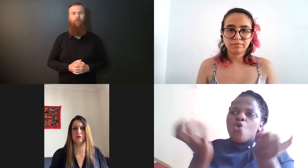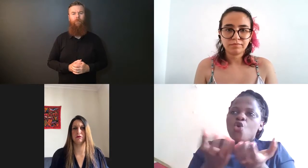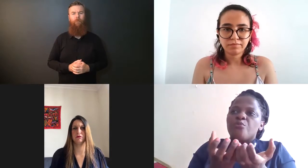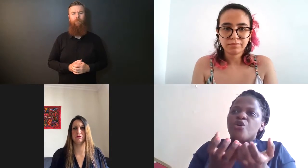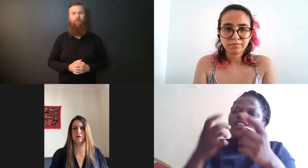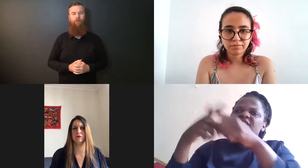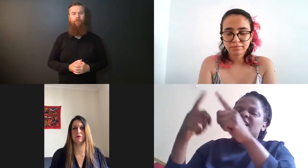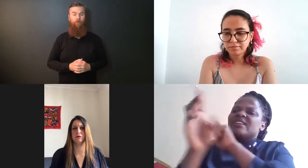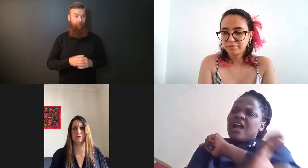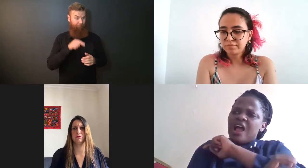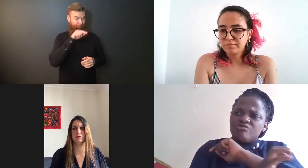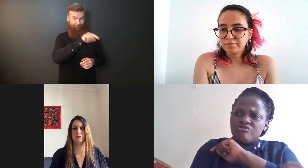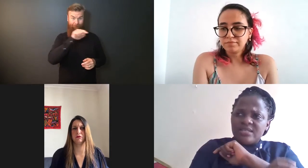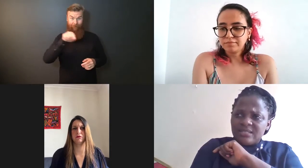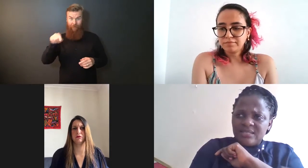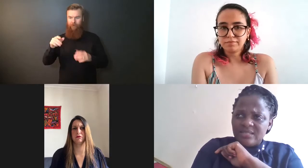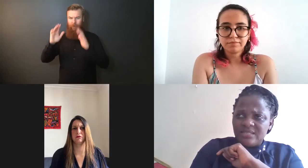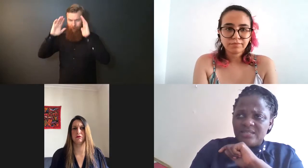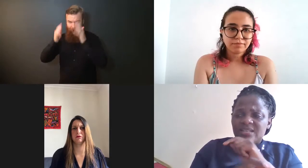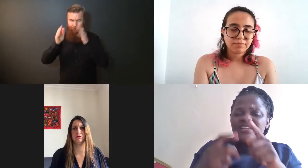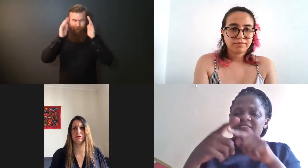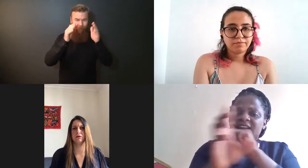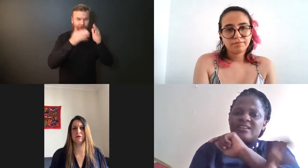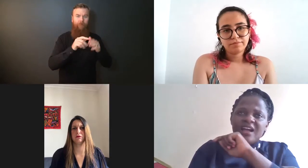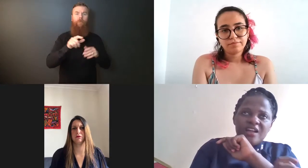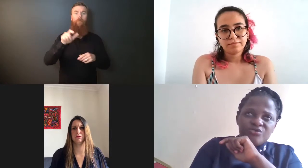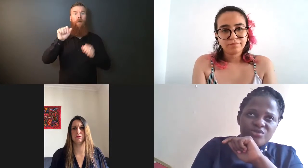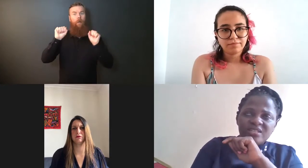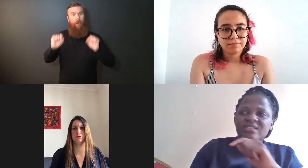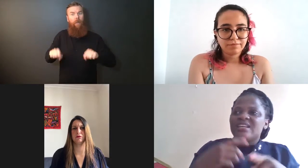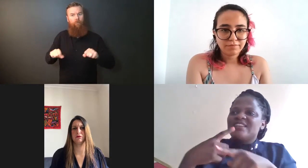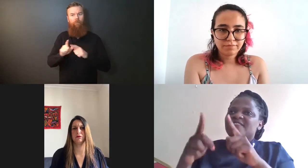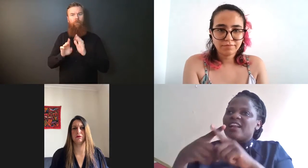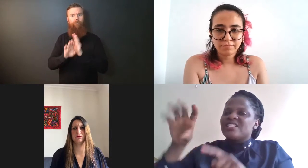on capacity building of different persons in different countries,